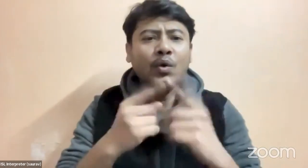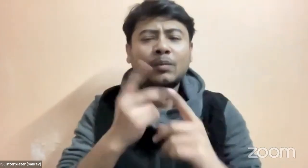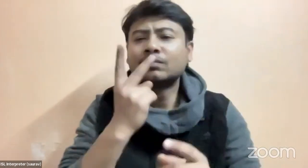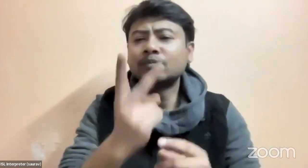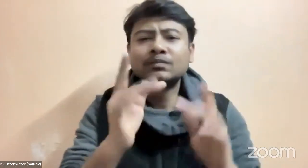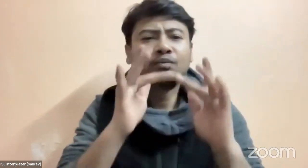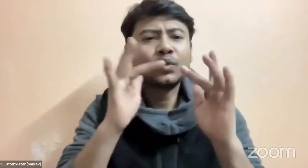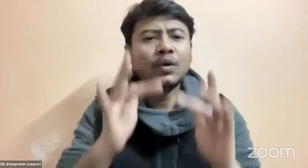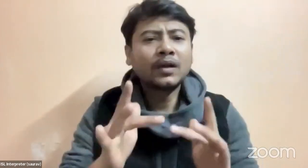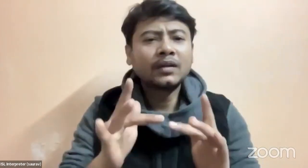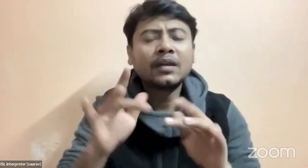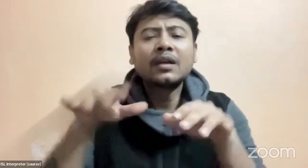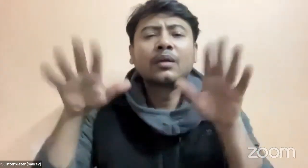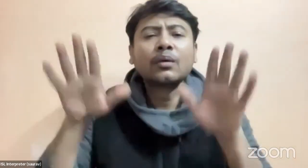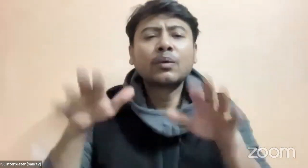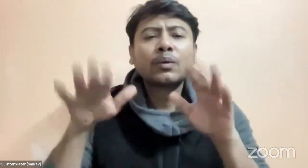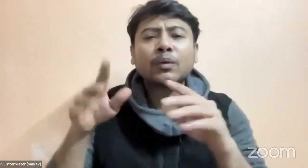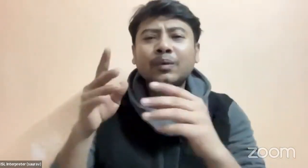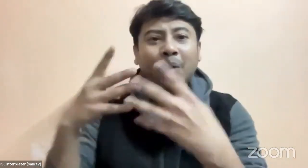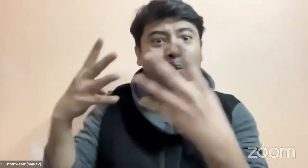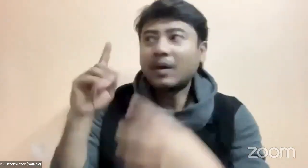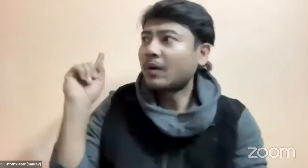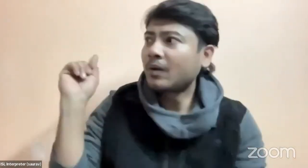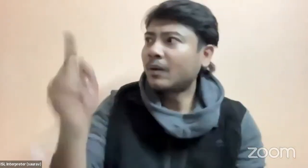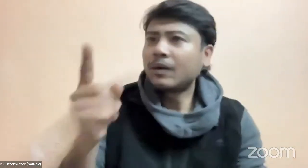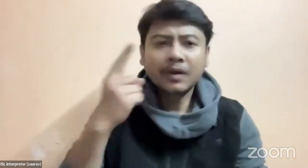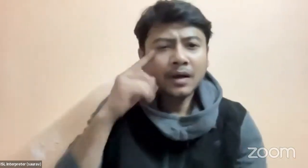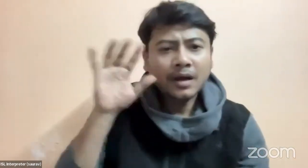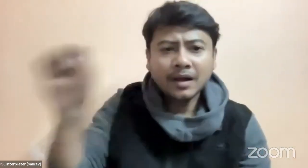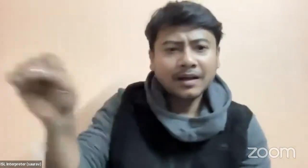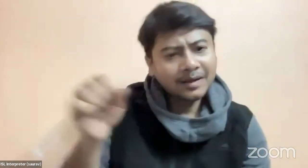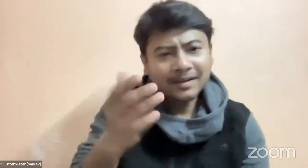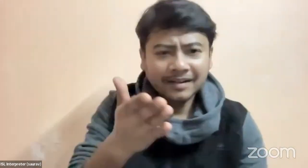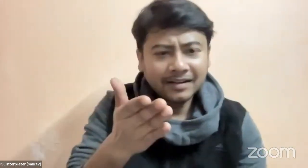But when Krishna turned towards the window, he was shocked. This is not a bird.